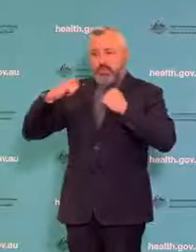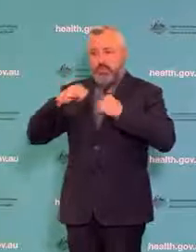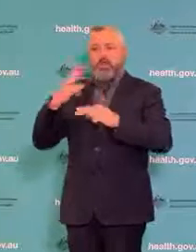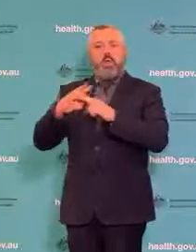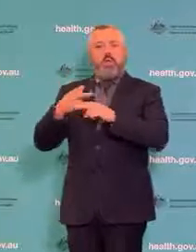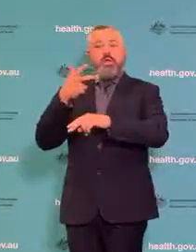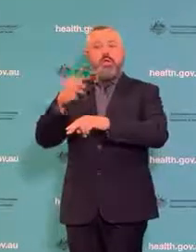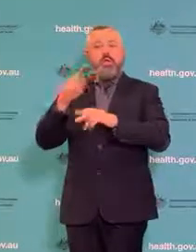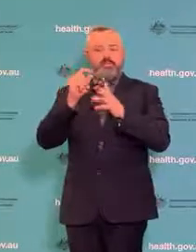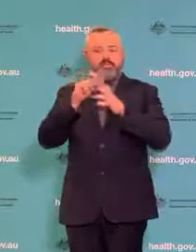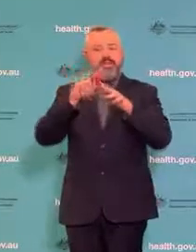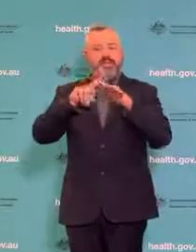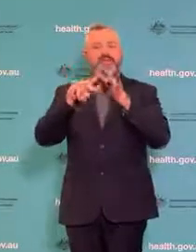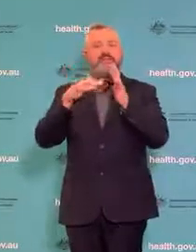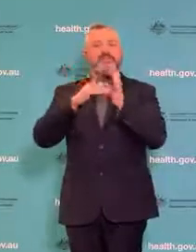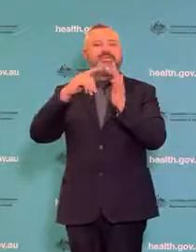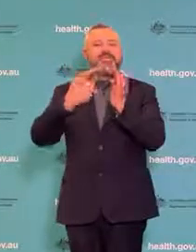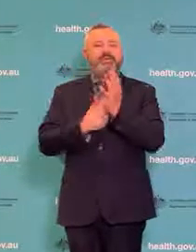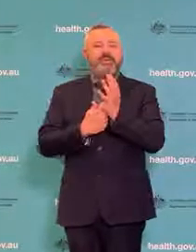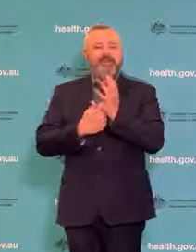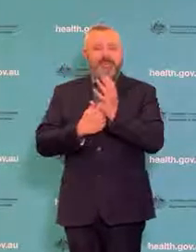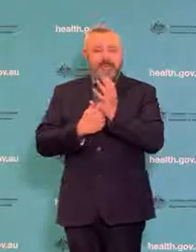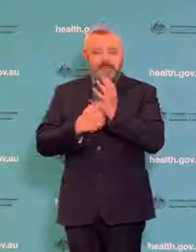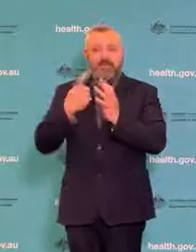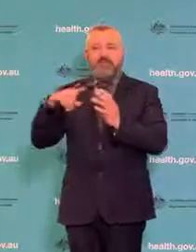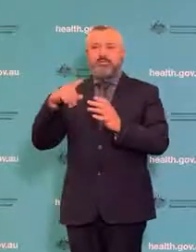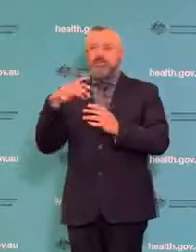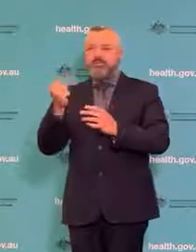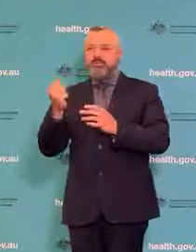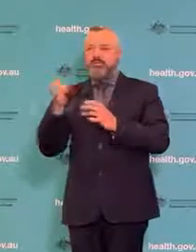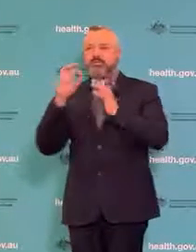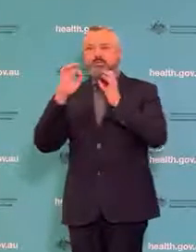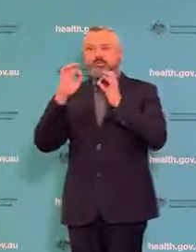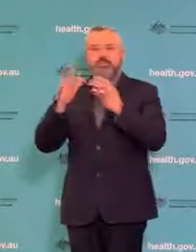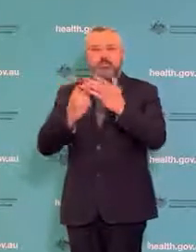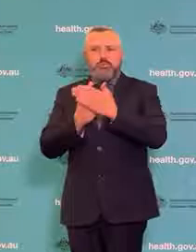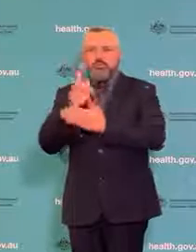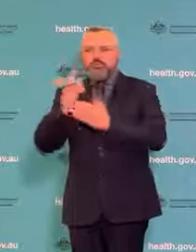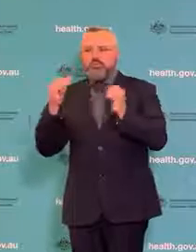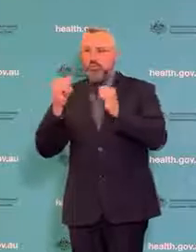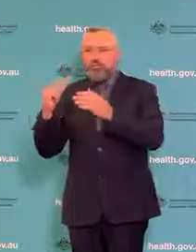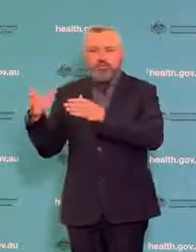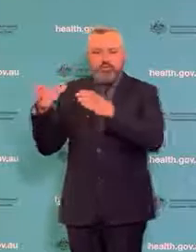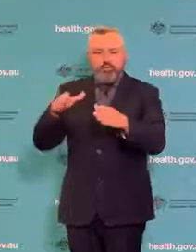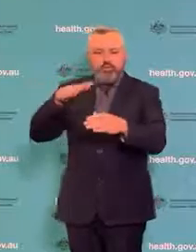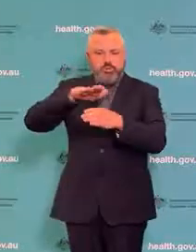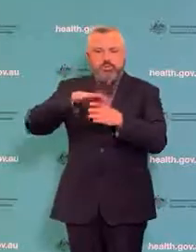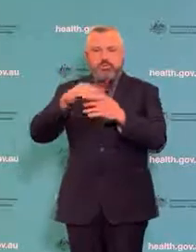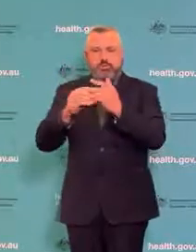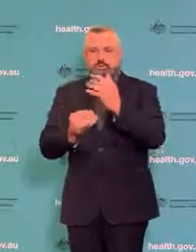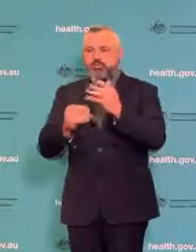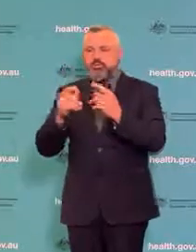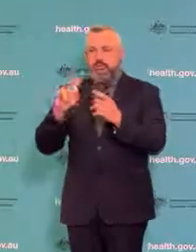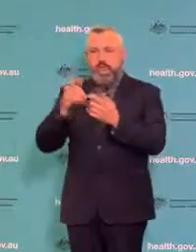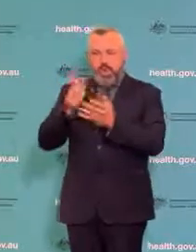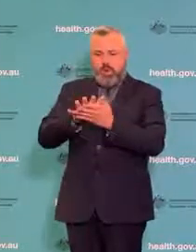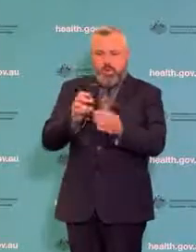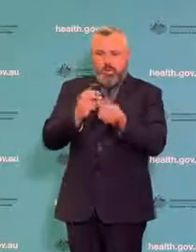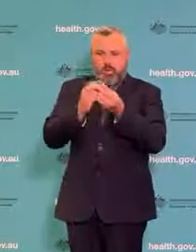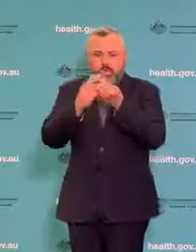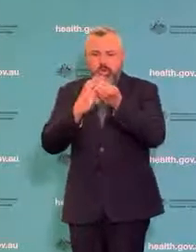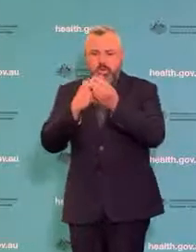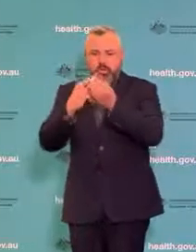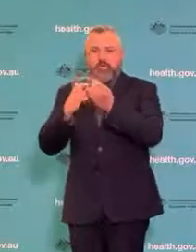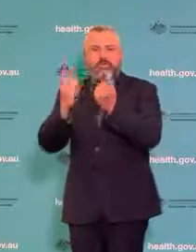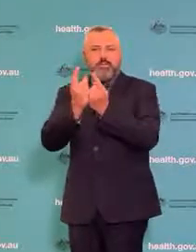Pfizer. We know it has some cold chain requirements and some special actions required in relation to drawing up. And of course,